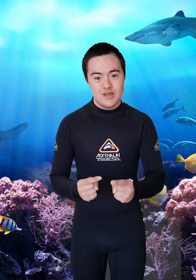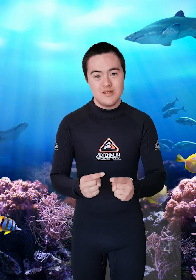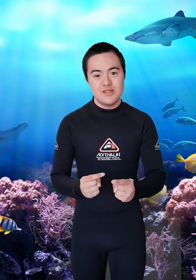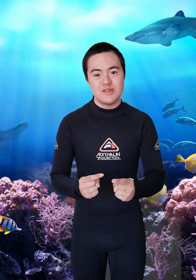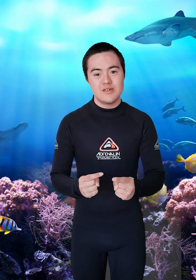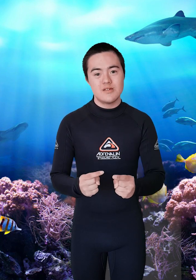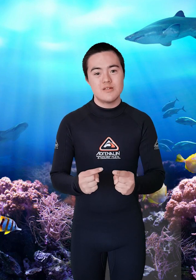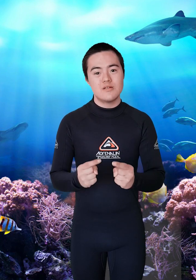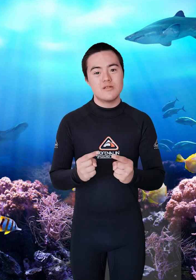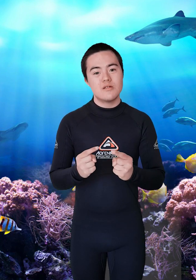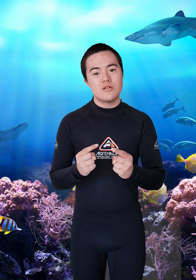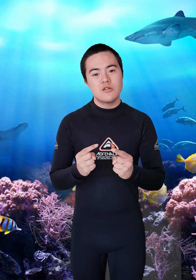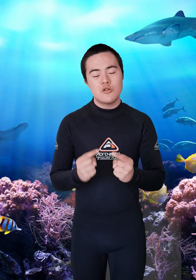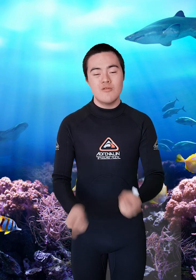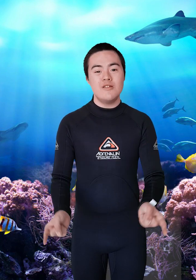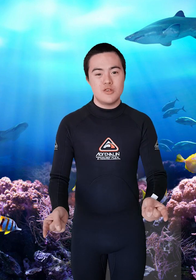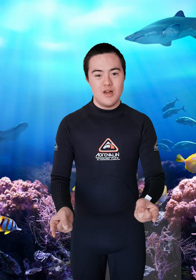intelligent creature